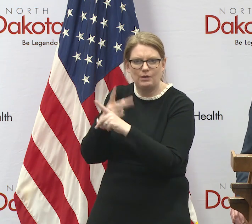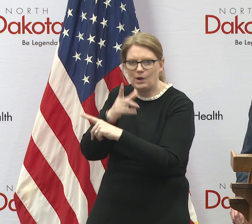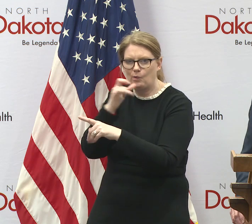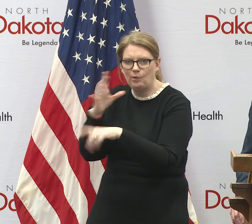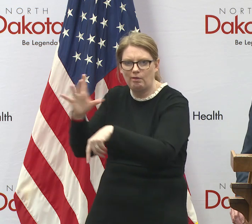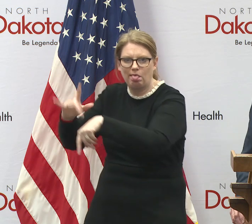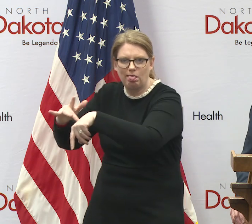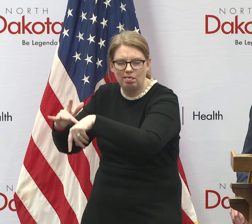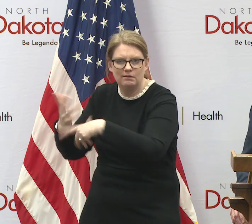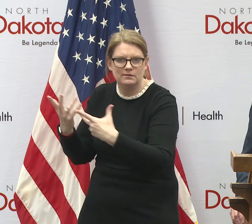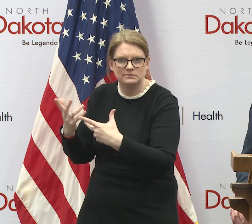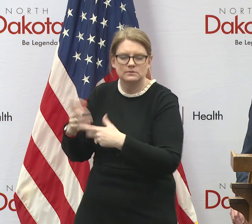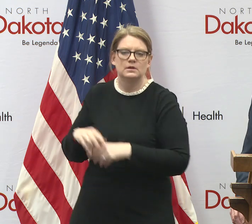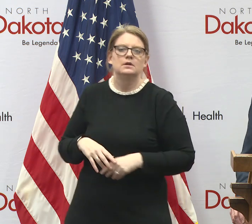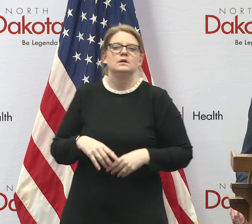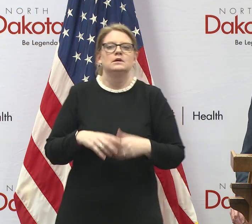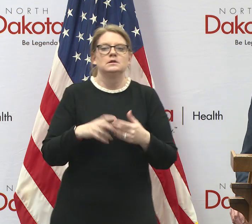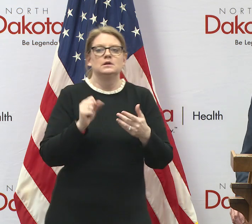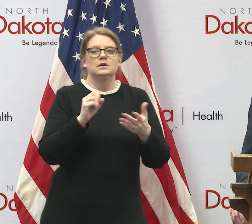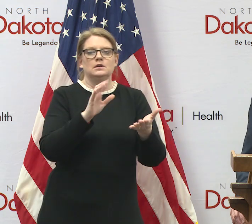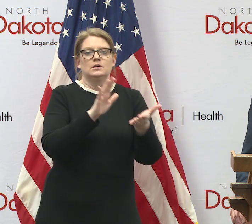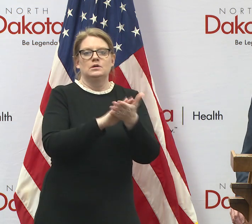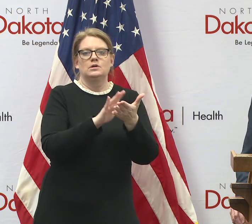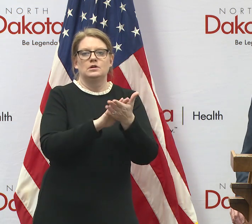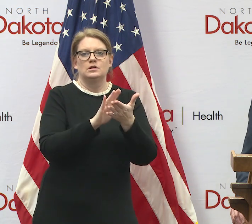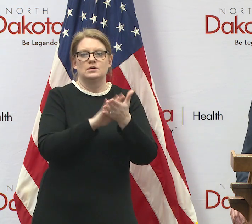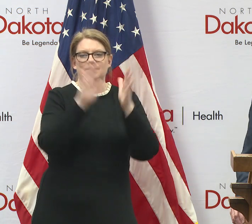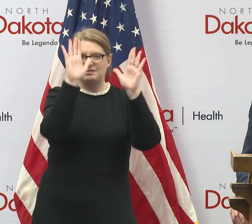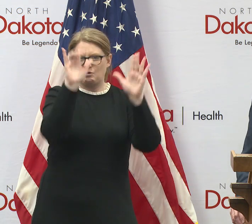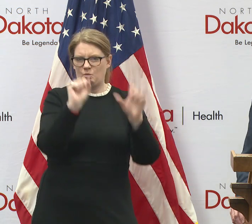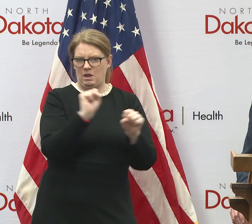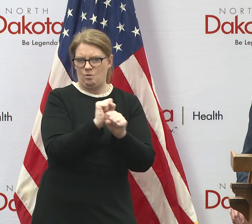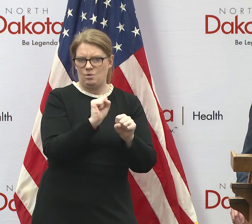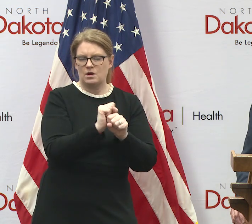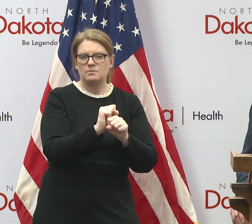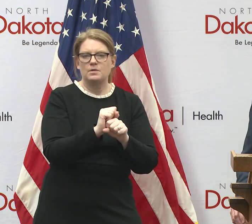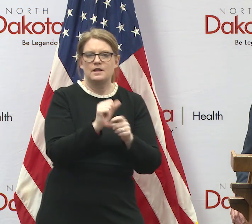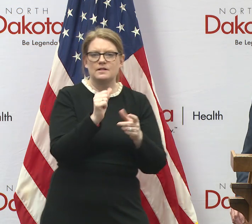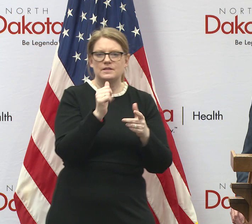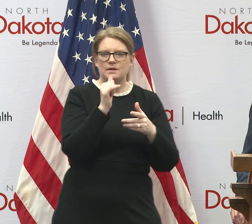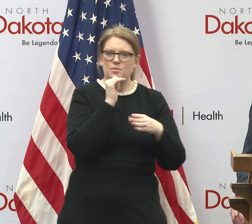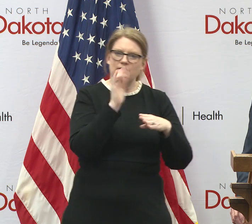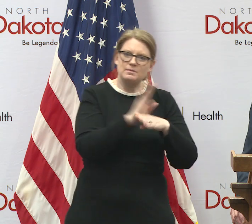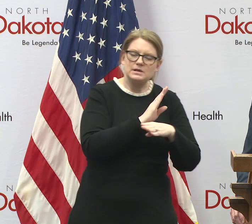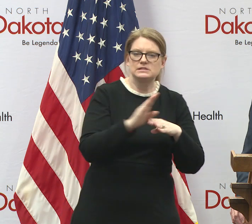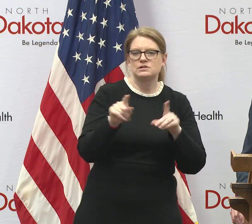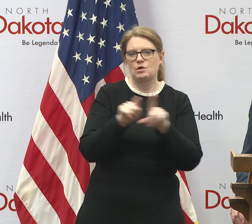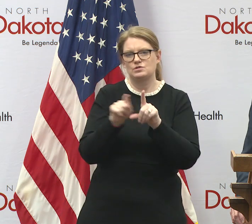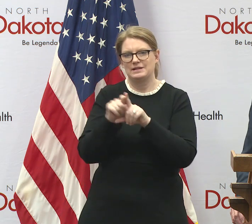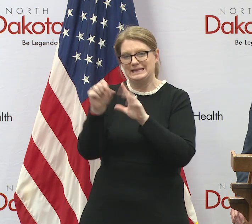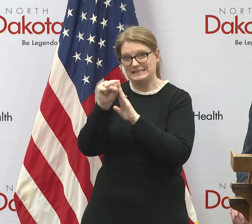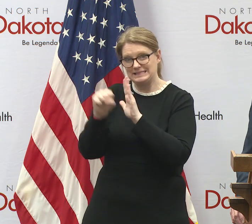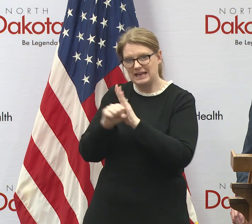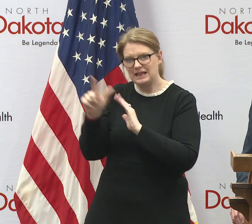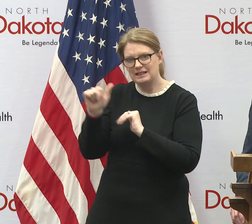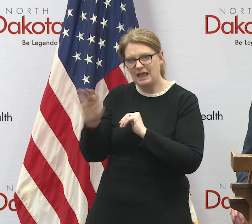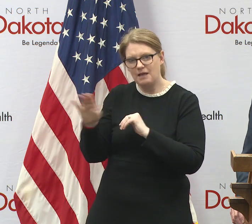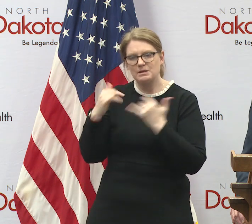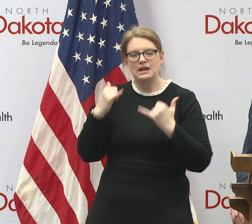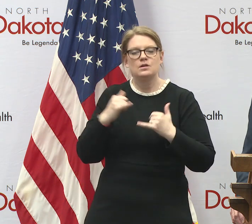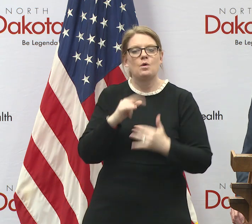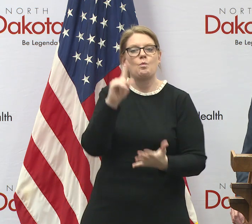totals, again, kudos to the great work being done by the private sector and by our state lab, but we're now